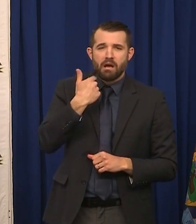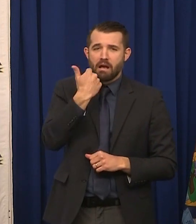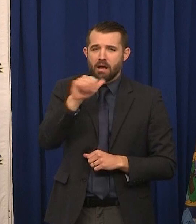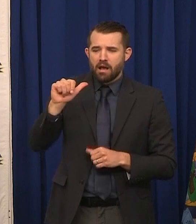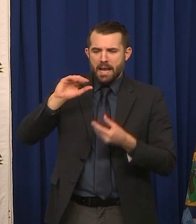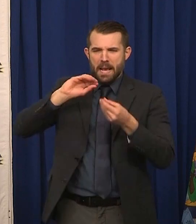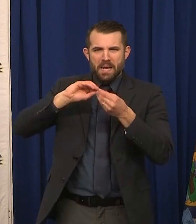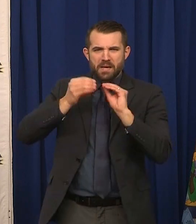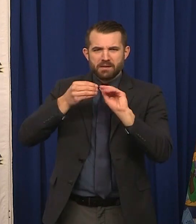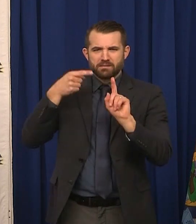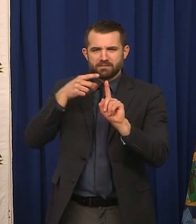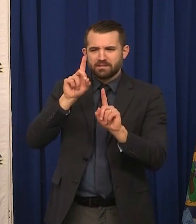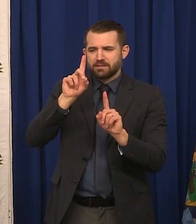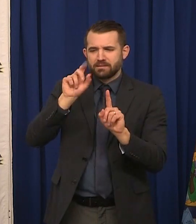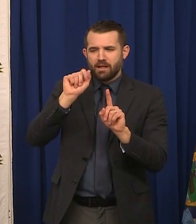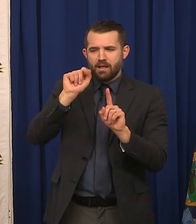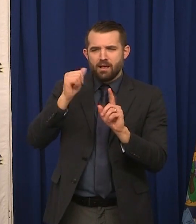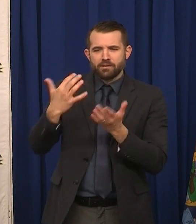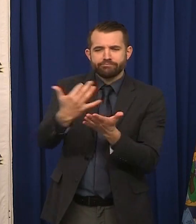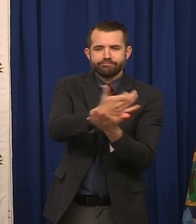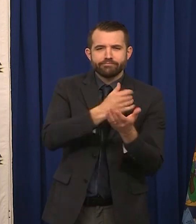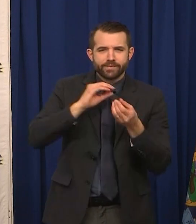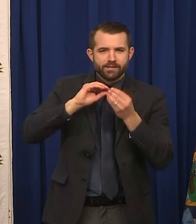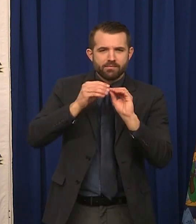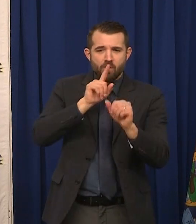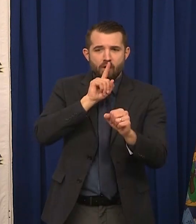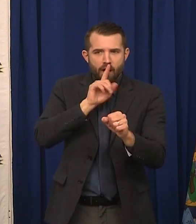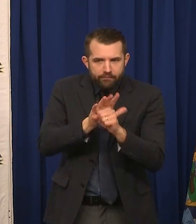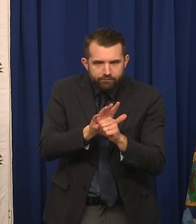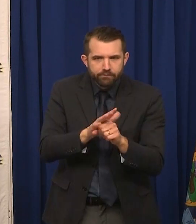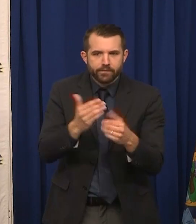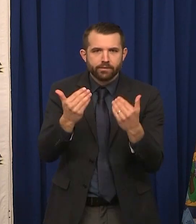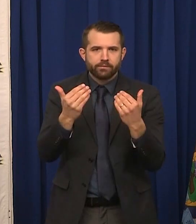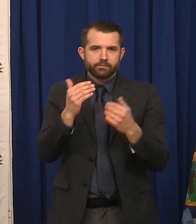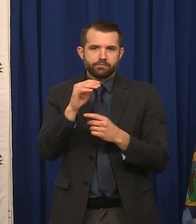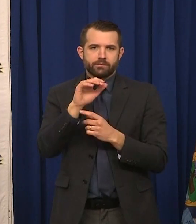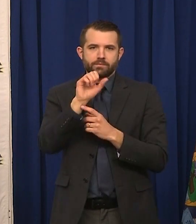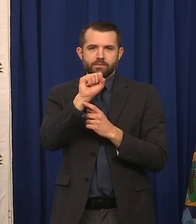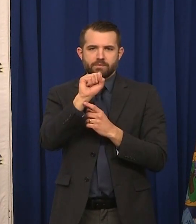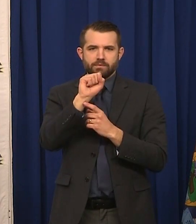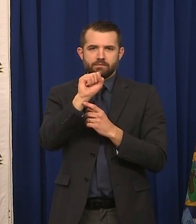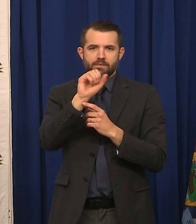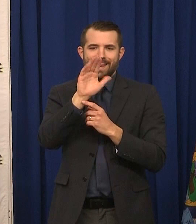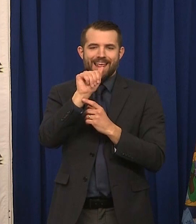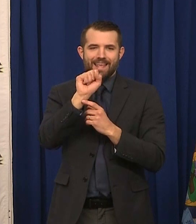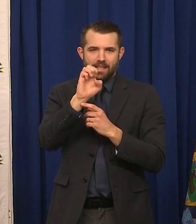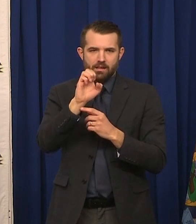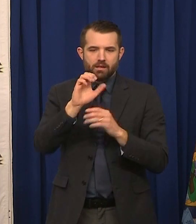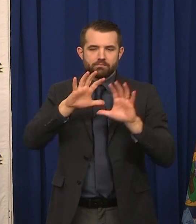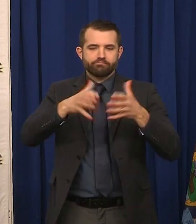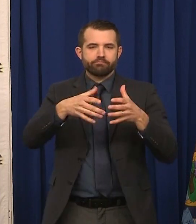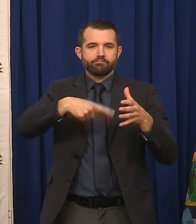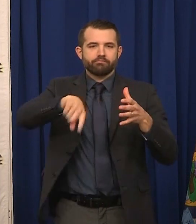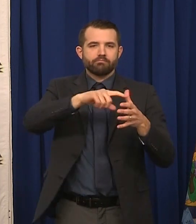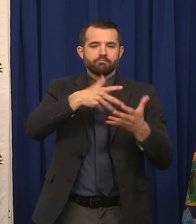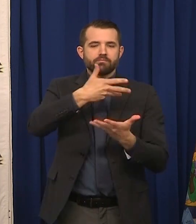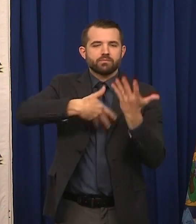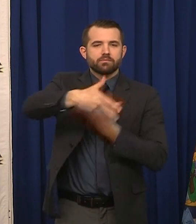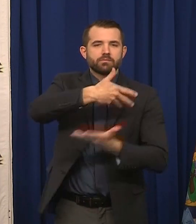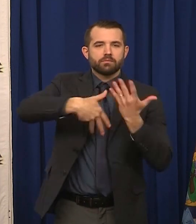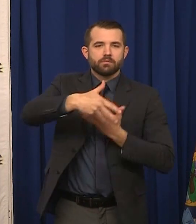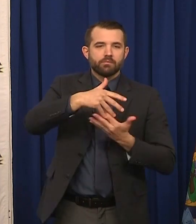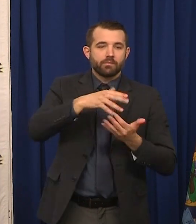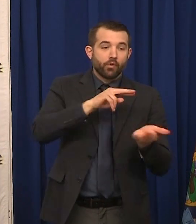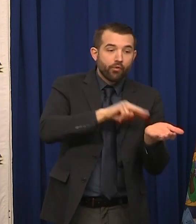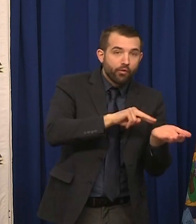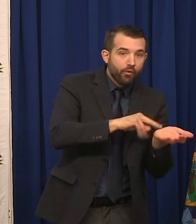on cases, confirmed cases, from congregate settings? And you talked at length yesterday about congregate